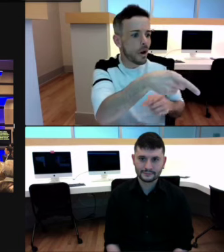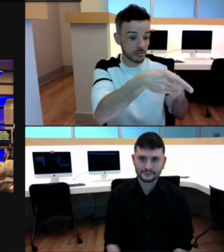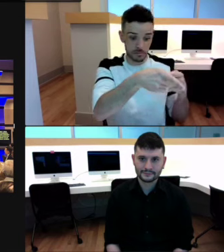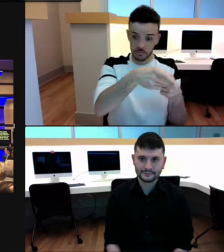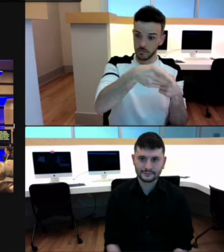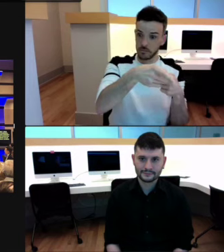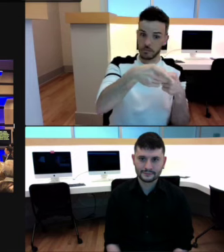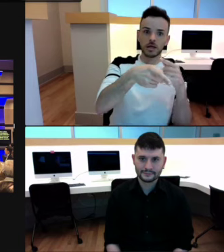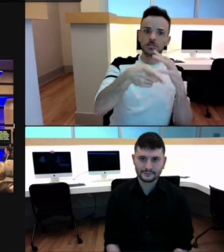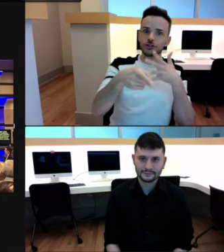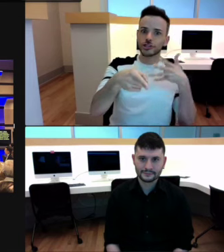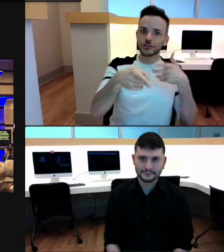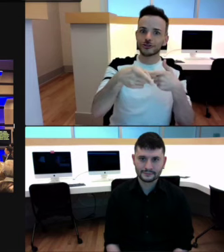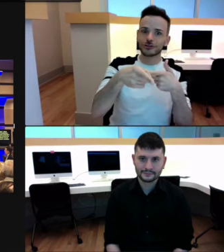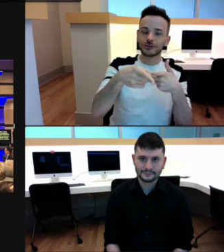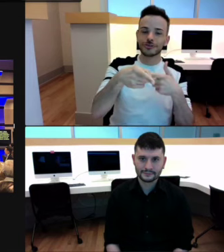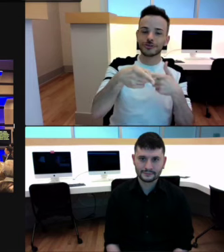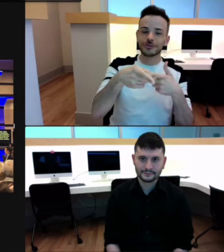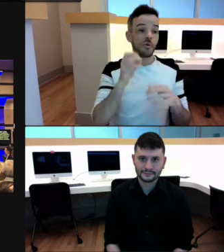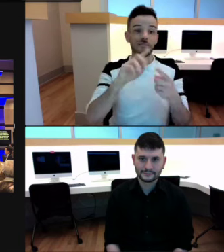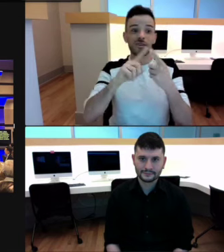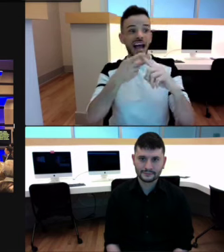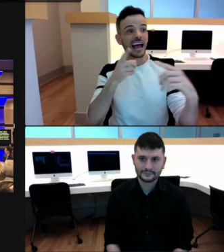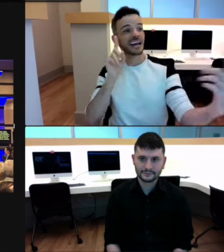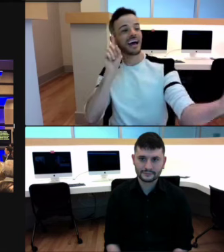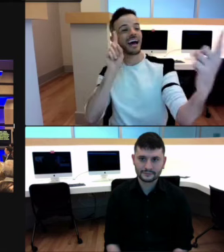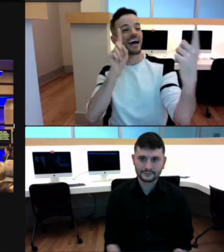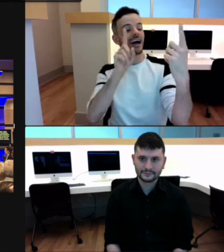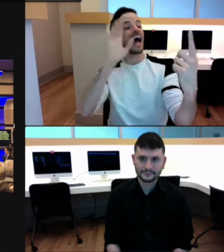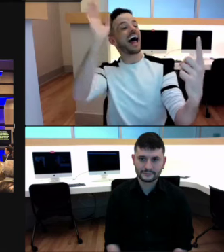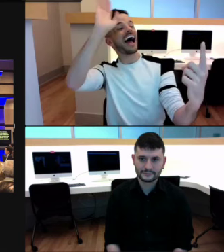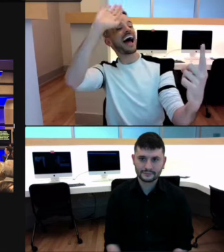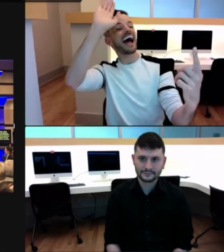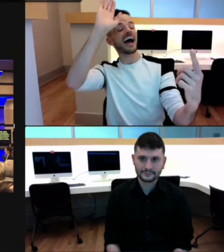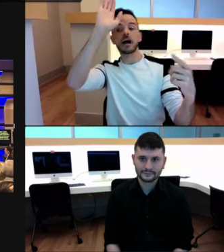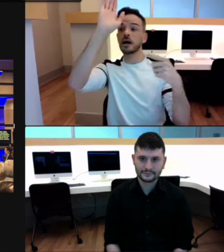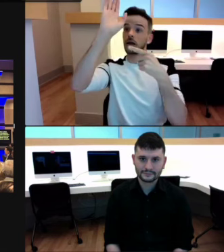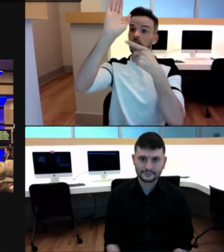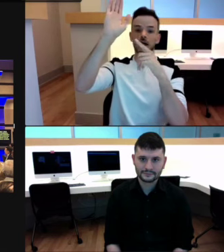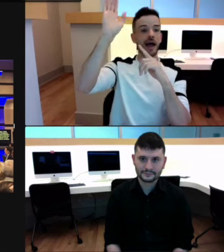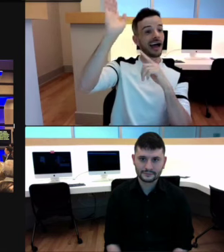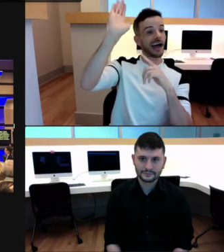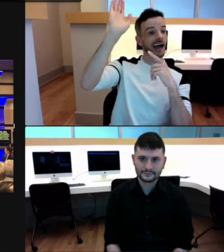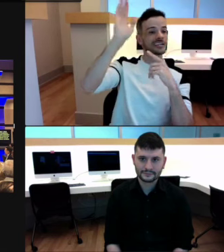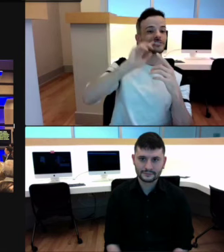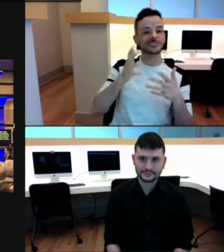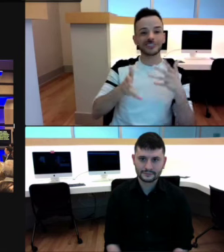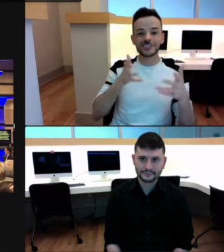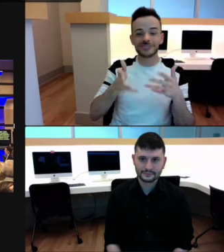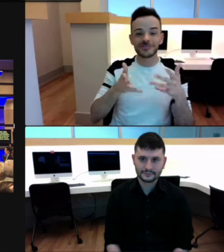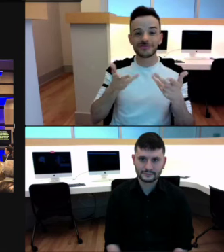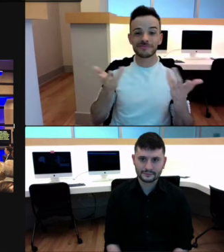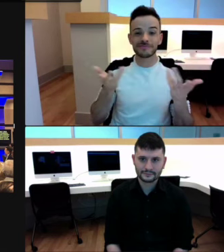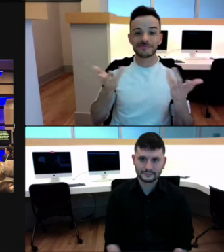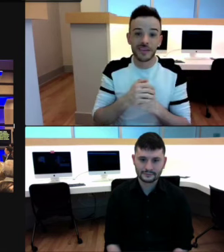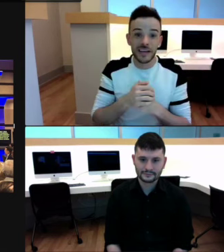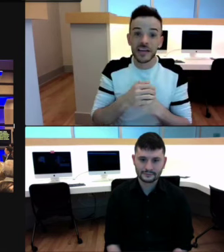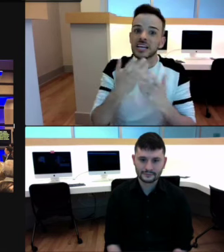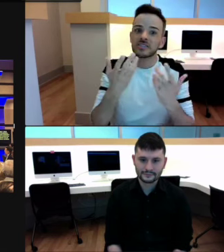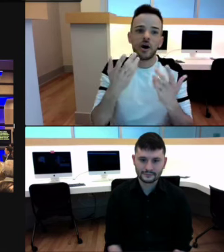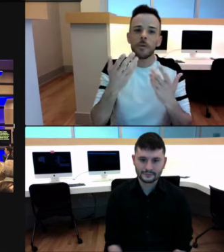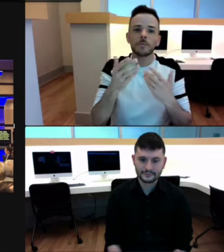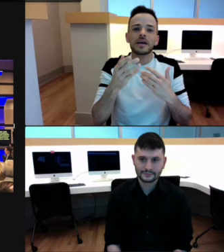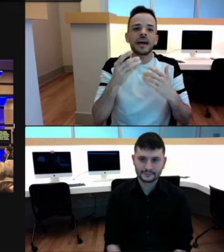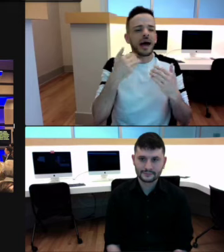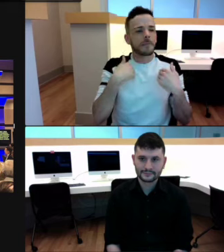in a bakery case, or that's a gesture. Or you might wave to your friend that you see across the way. That's also a